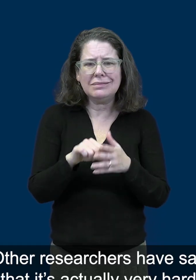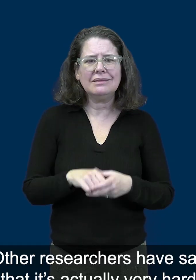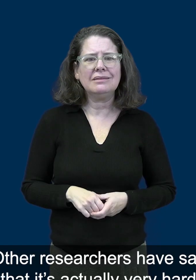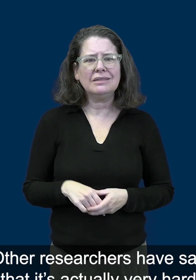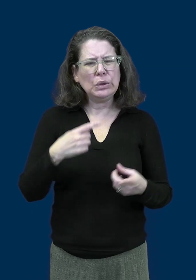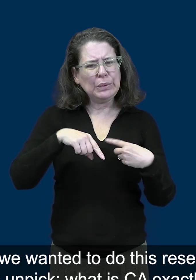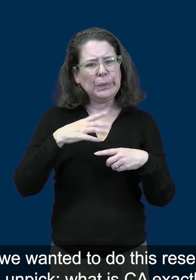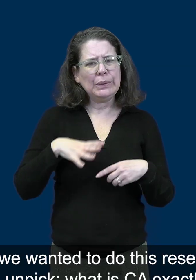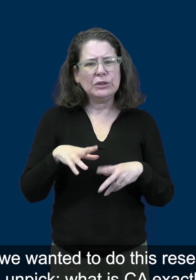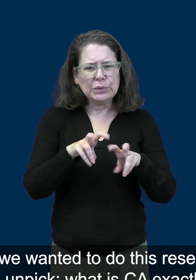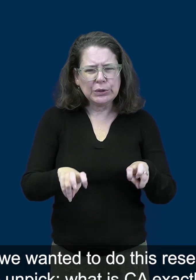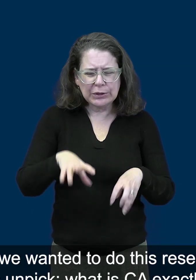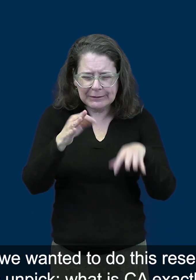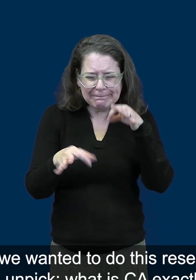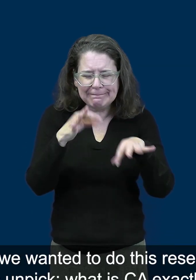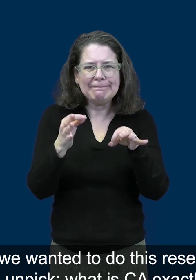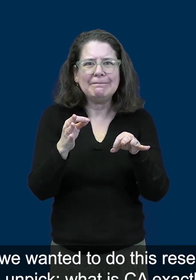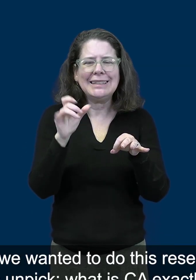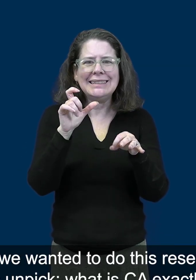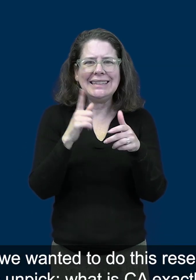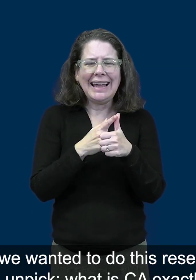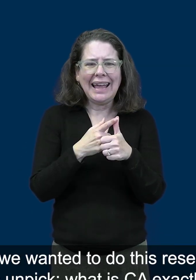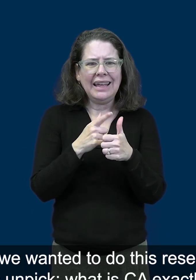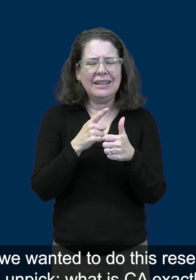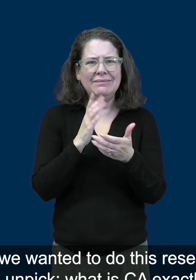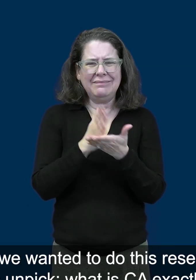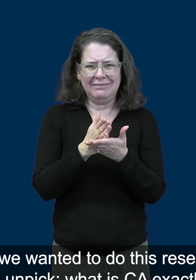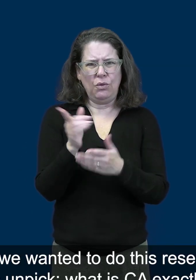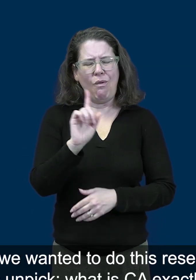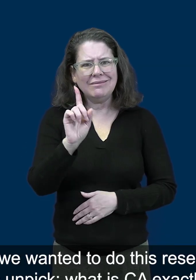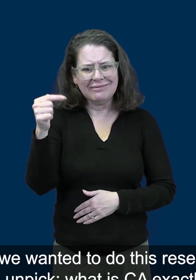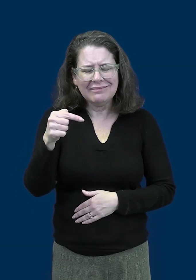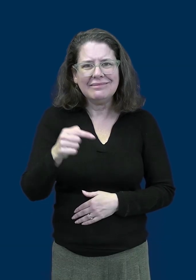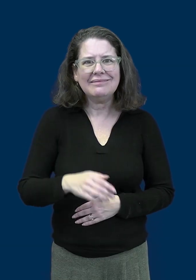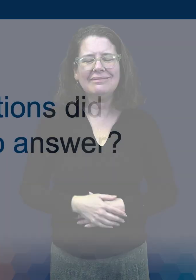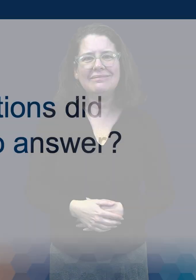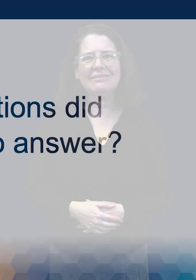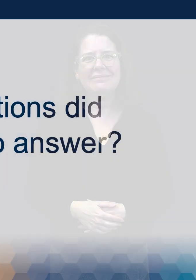it's actually very hard. So we wanted to do this research to unpick what is CA exactly.